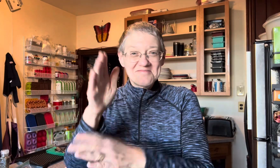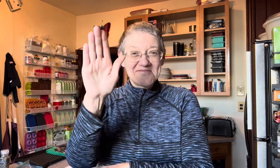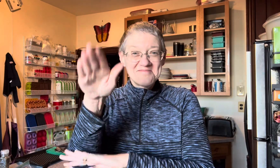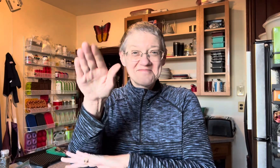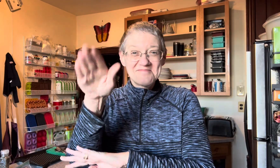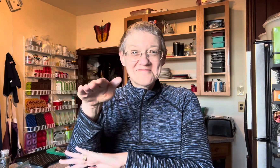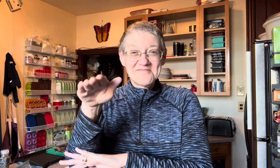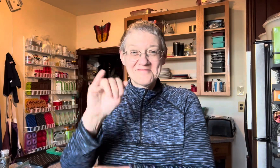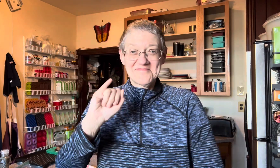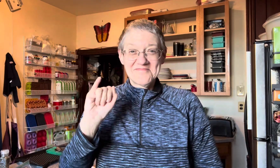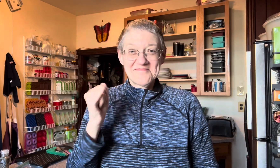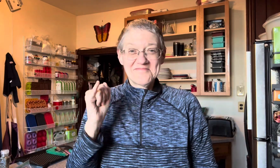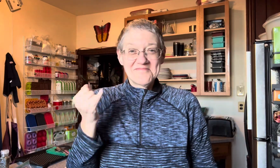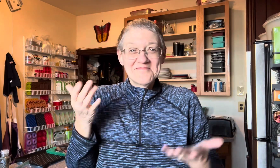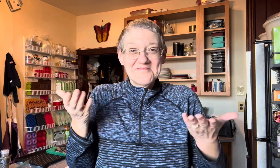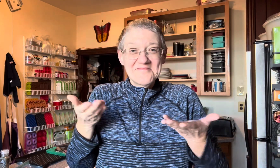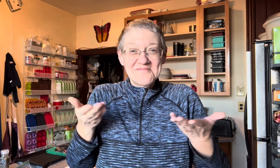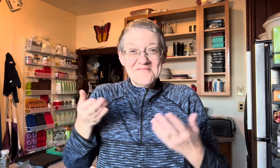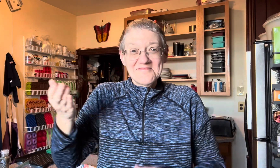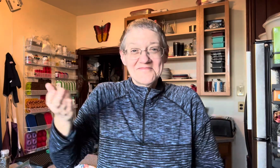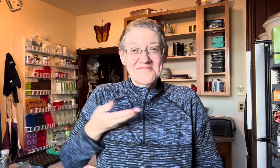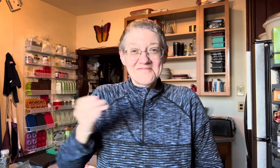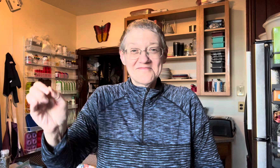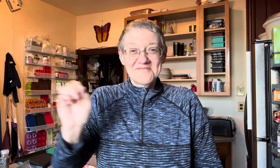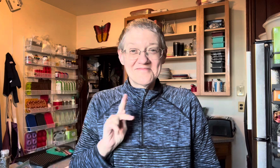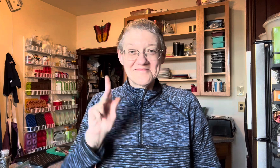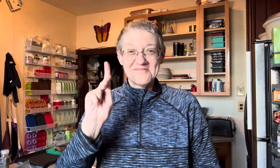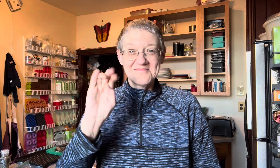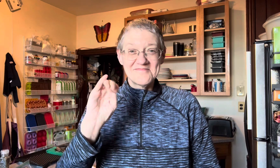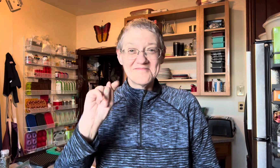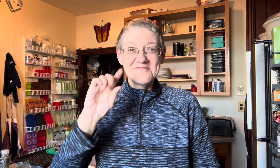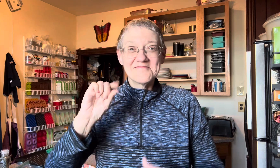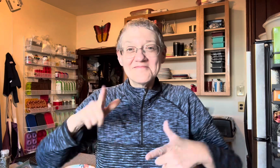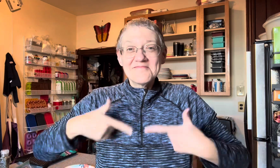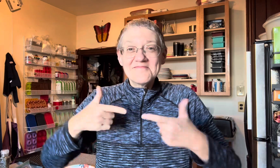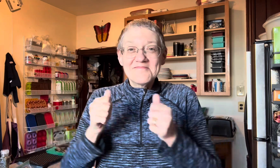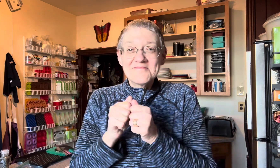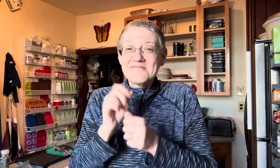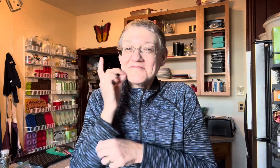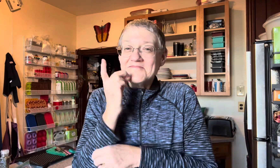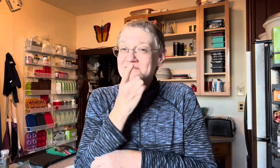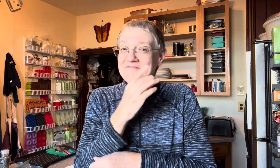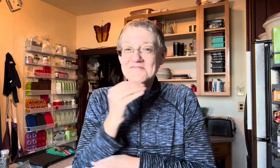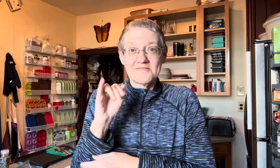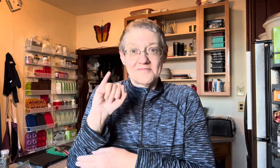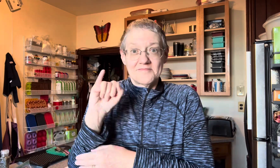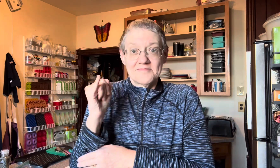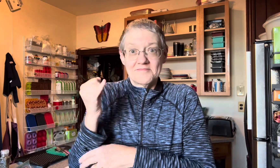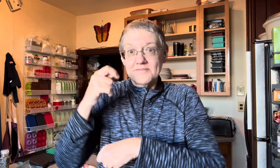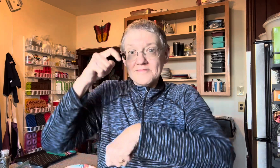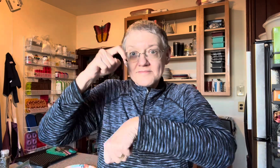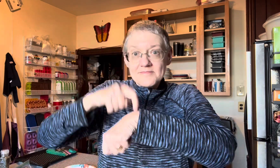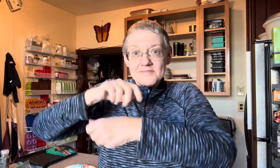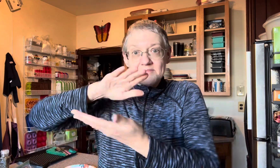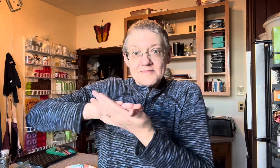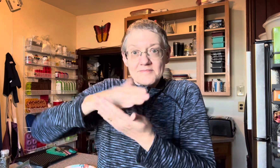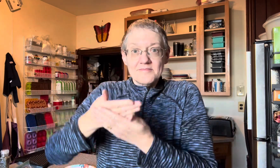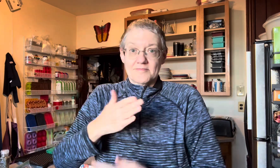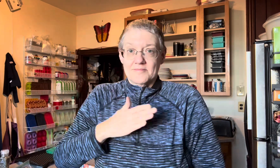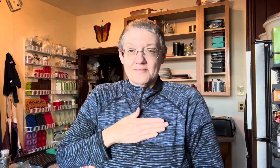Good afternoon, Judith here, and welcome back to Keto Living with Dale and Judith. It's time to cook